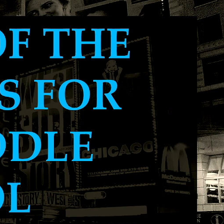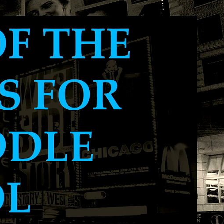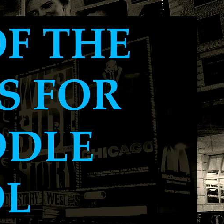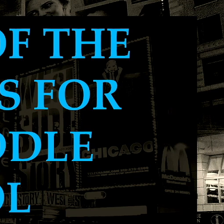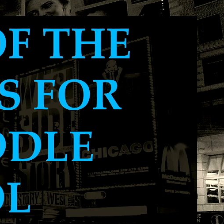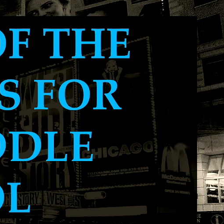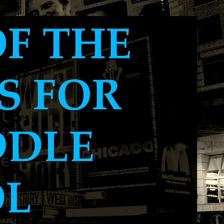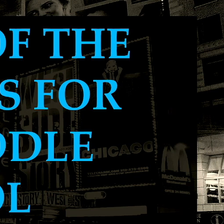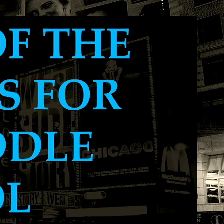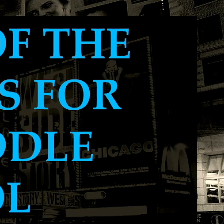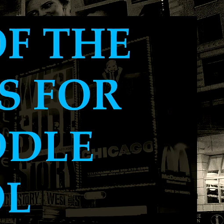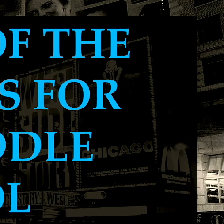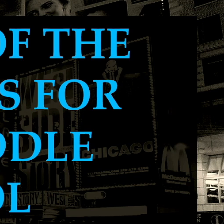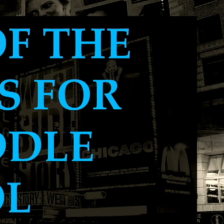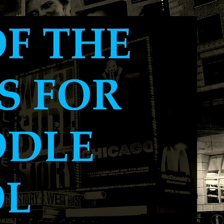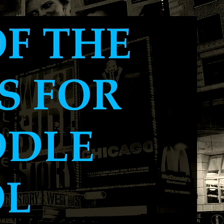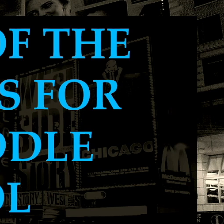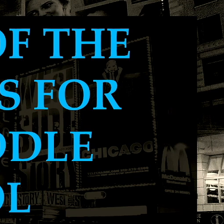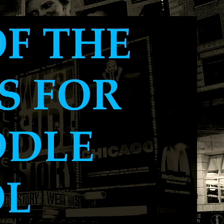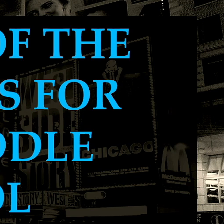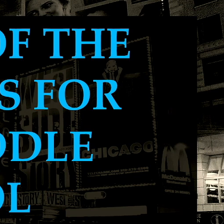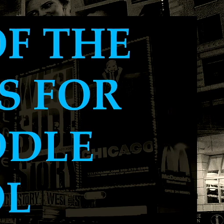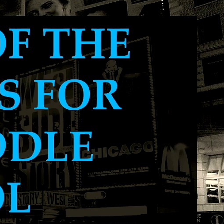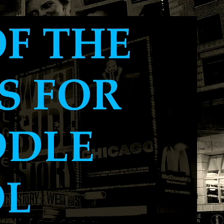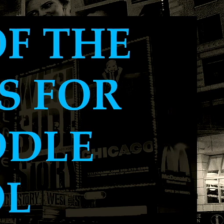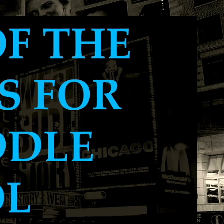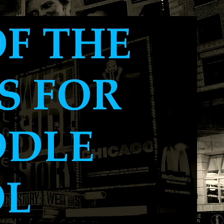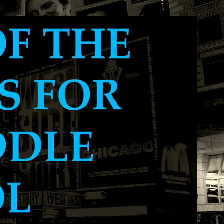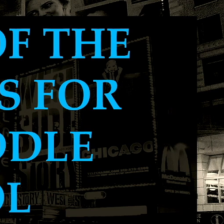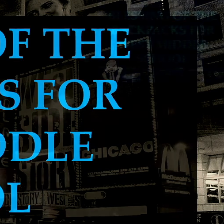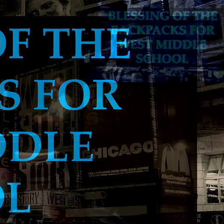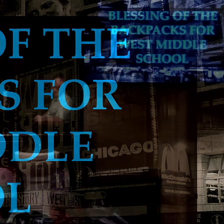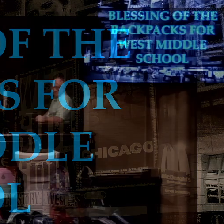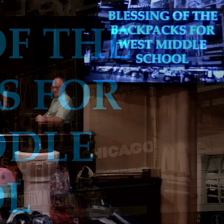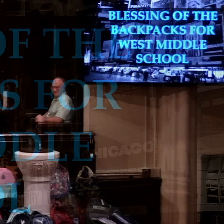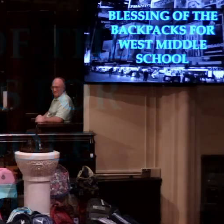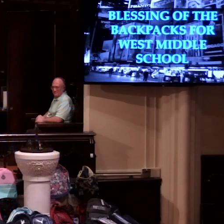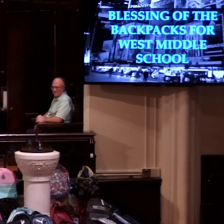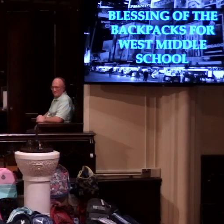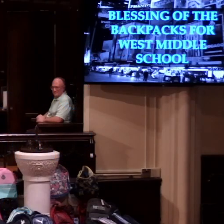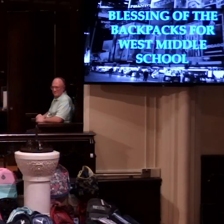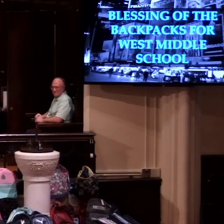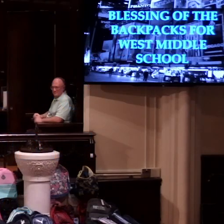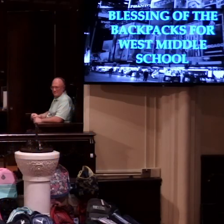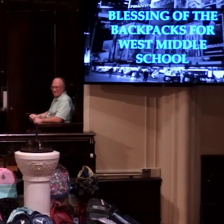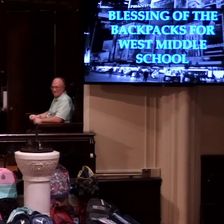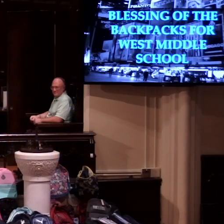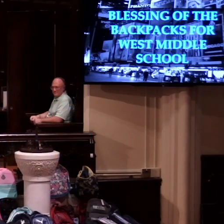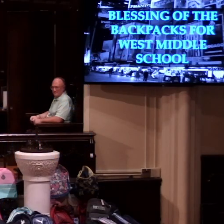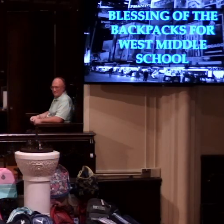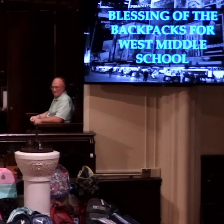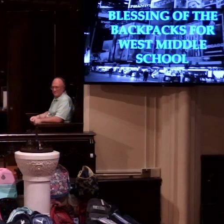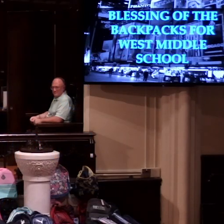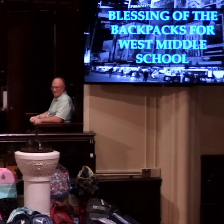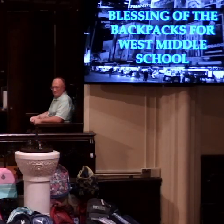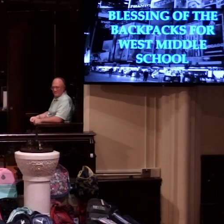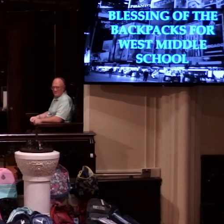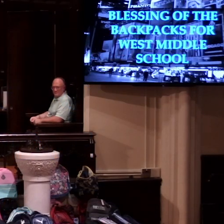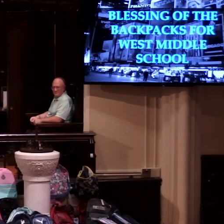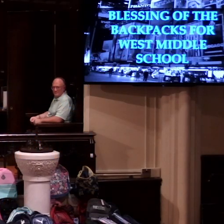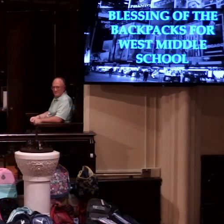little different about the chancel over the past few weeks, but especially this morning.